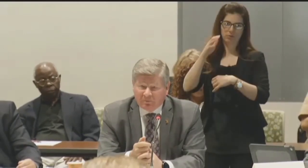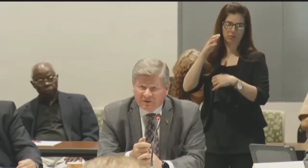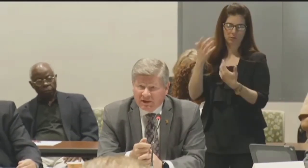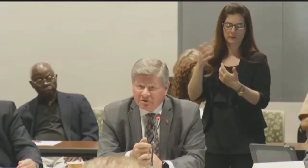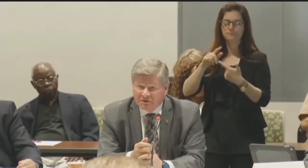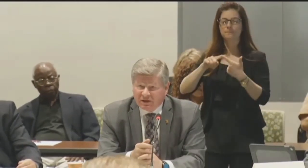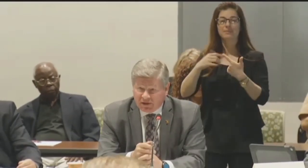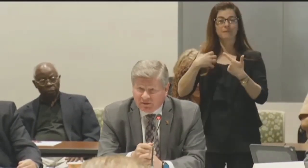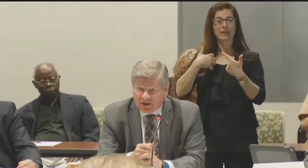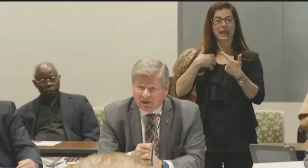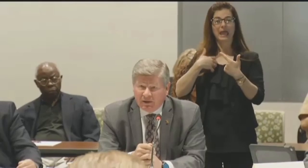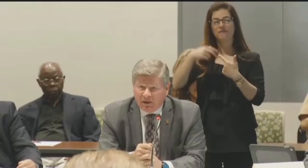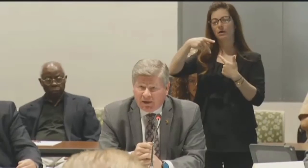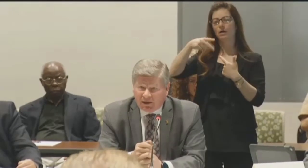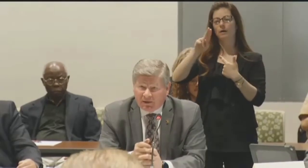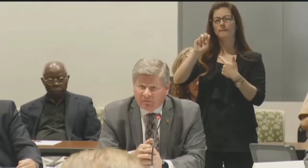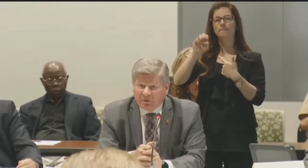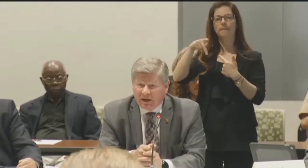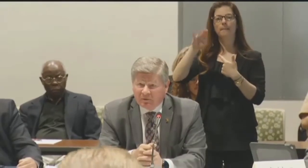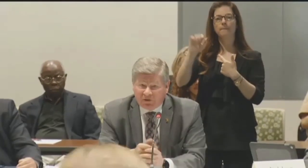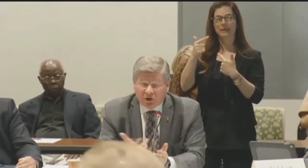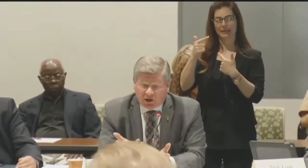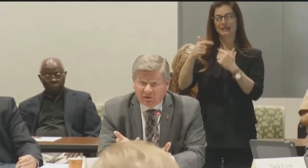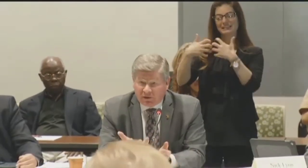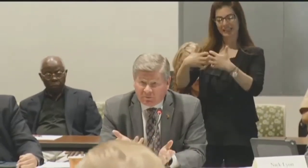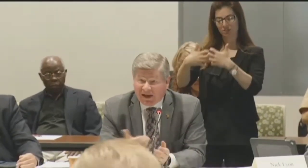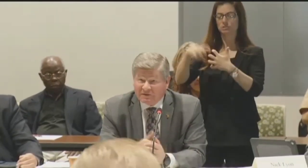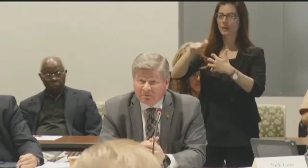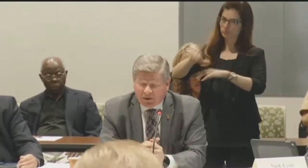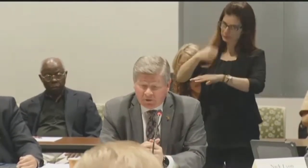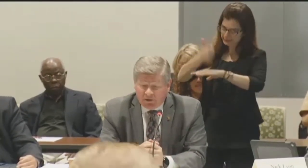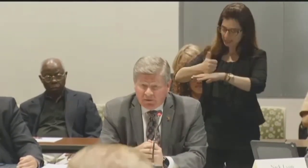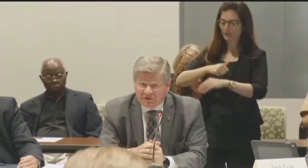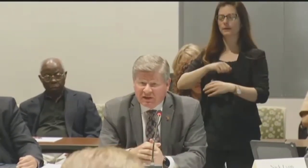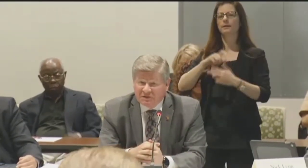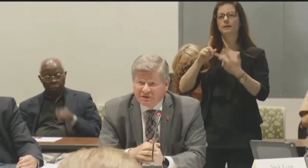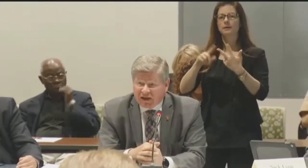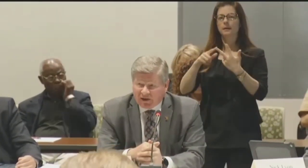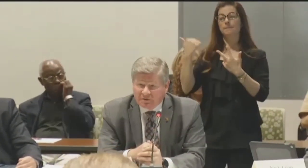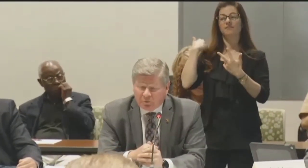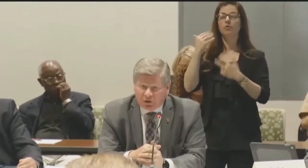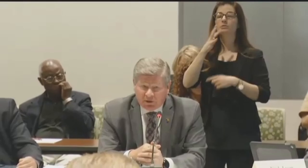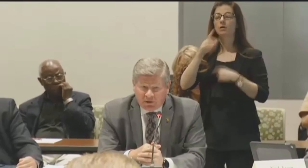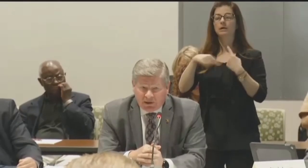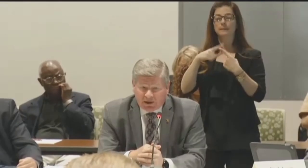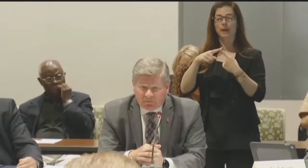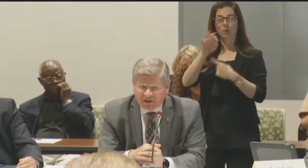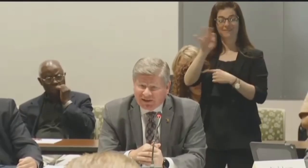We have pumping stations that need to be implemented. We've talked in the past about the city's desire to